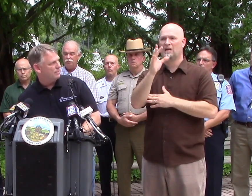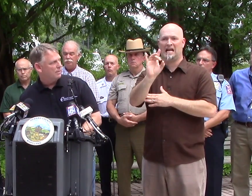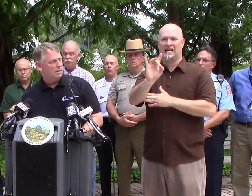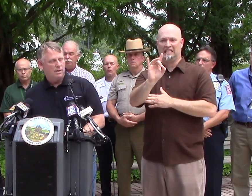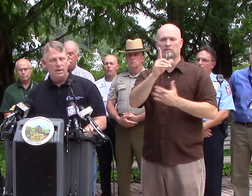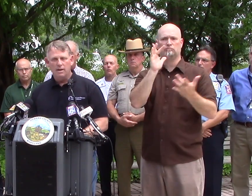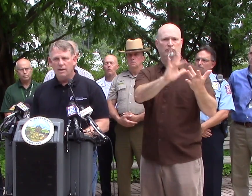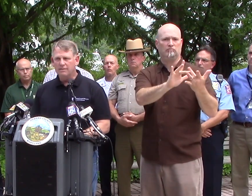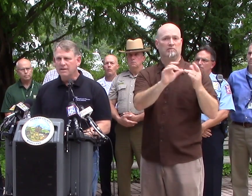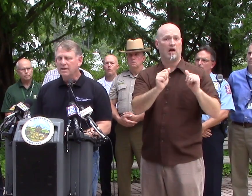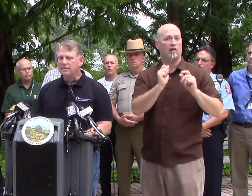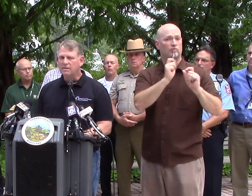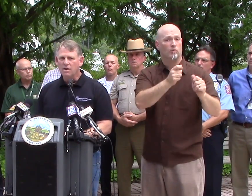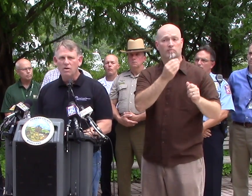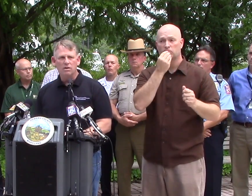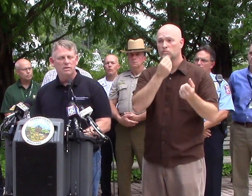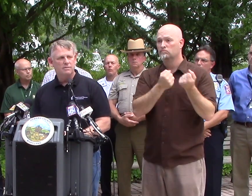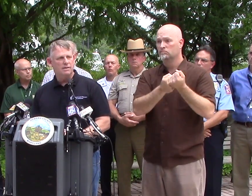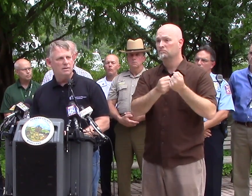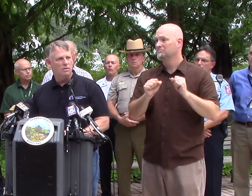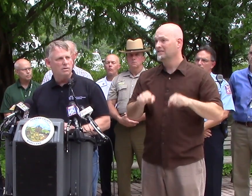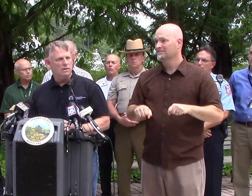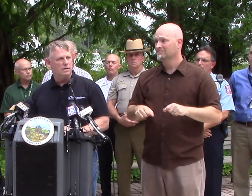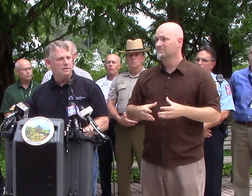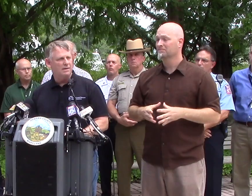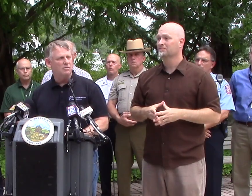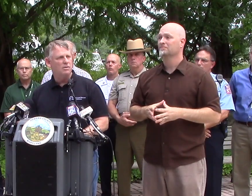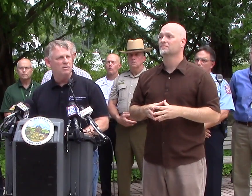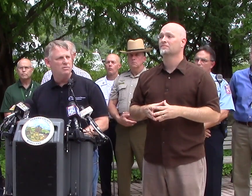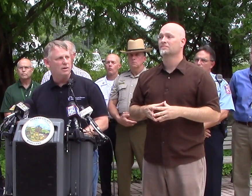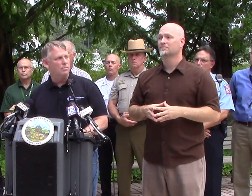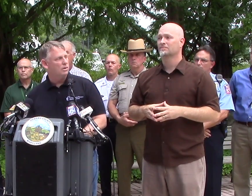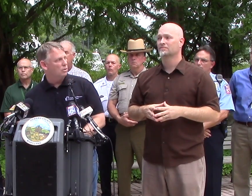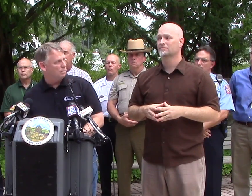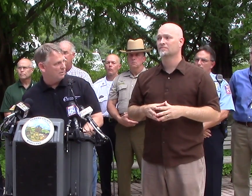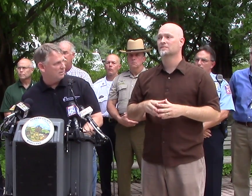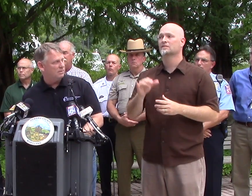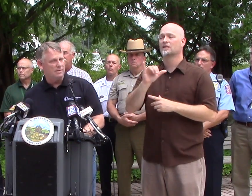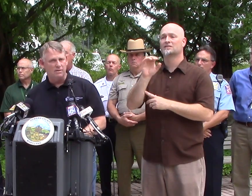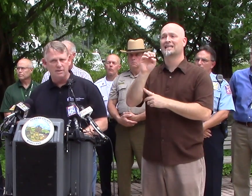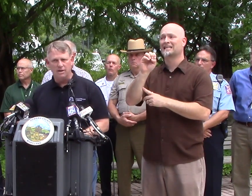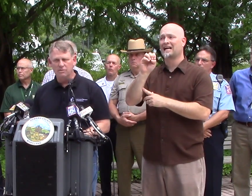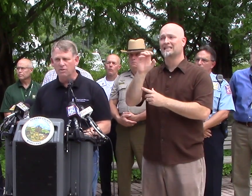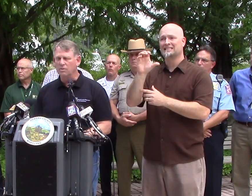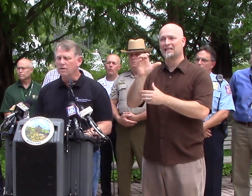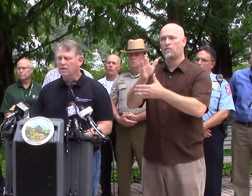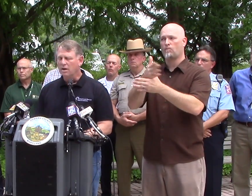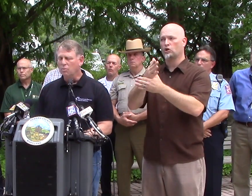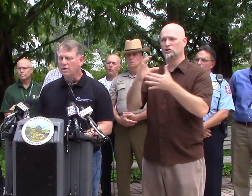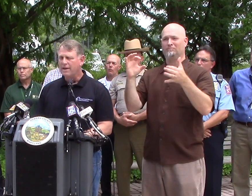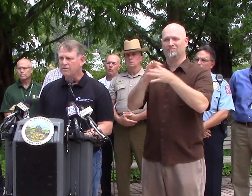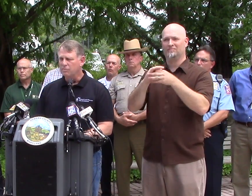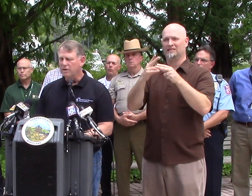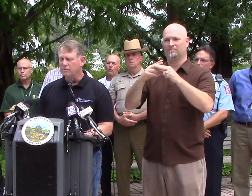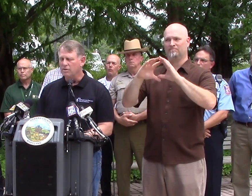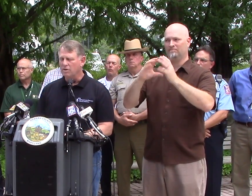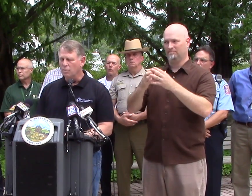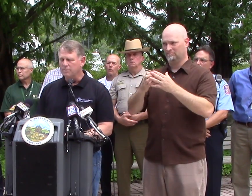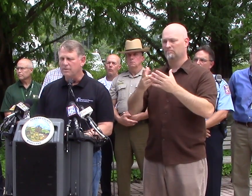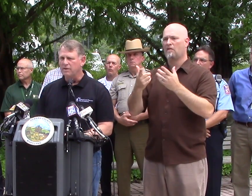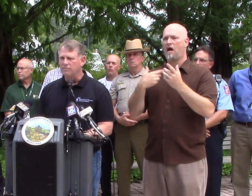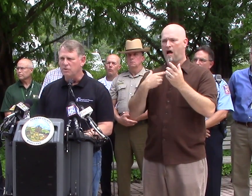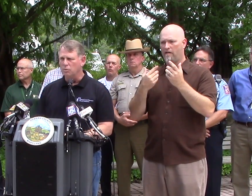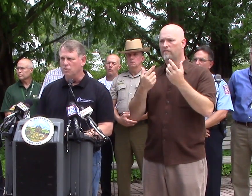Partnership has indicated that they are seeking or taking donations to help the local businesses downtown. So we'll have that information